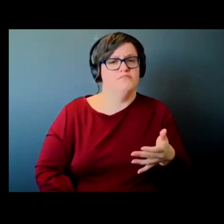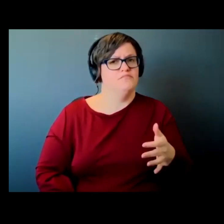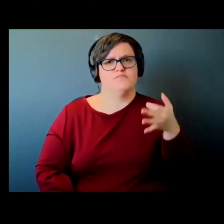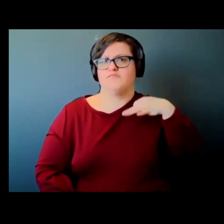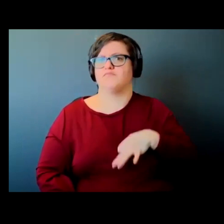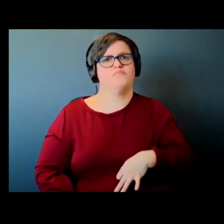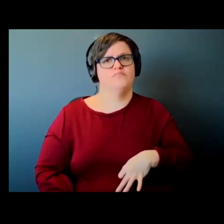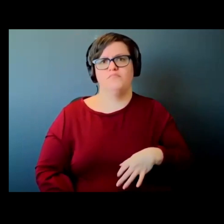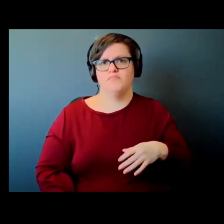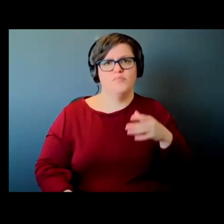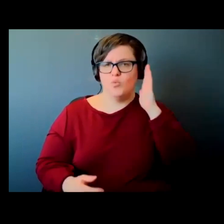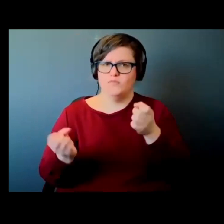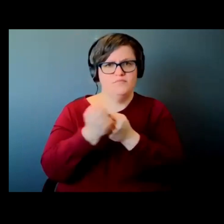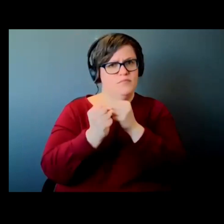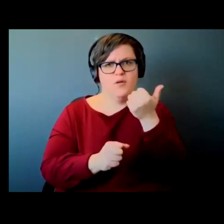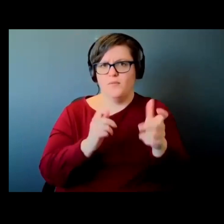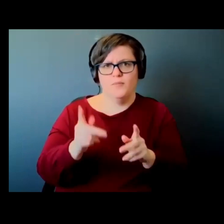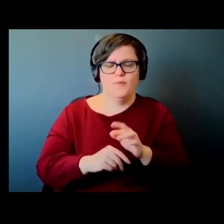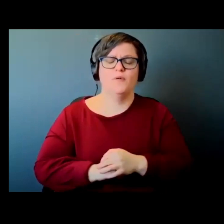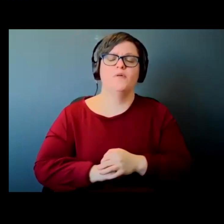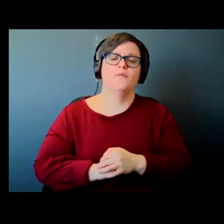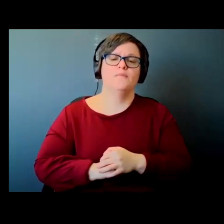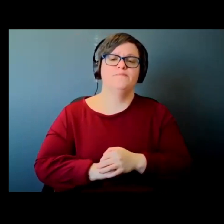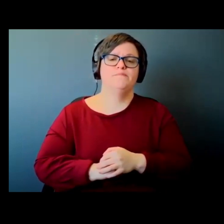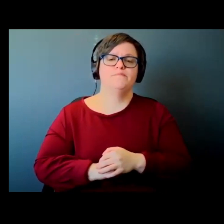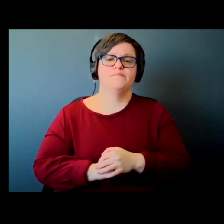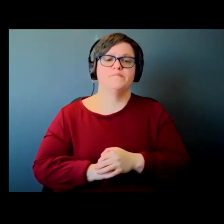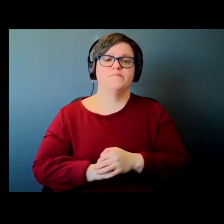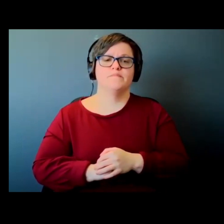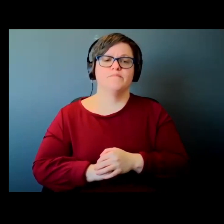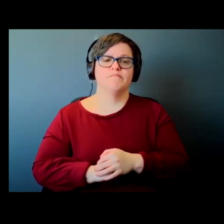So in the photographs series, you're